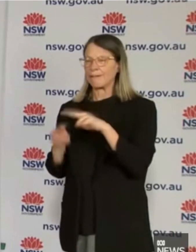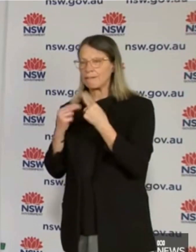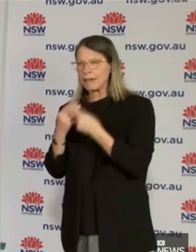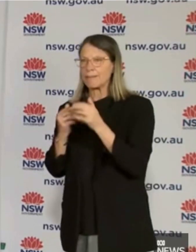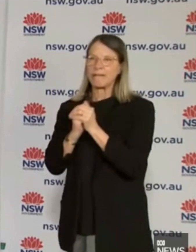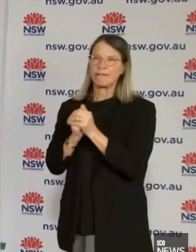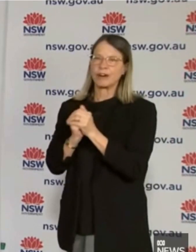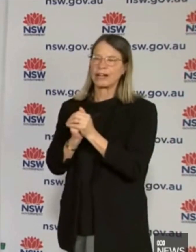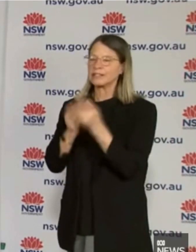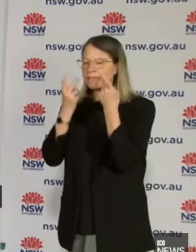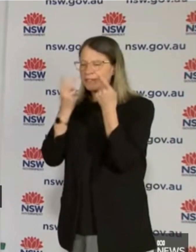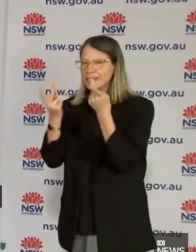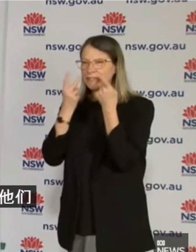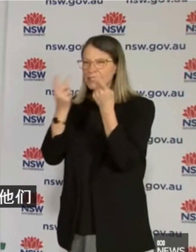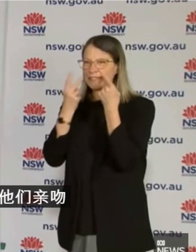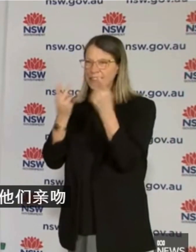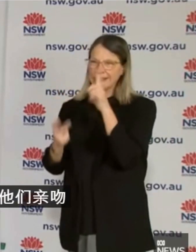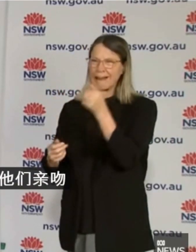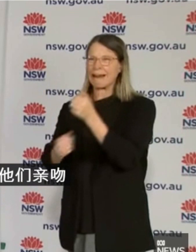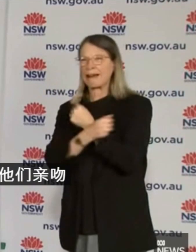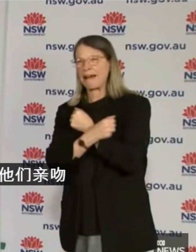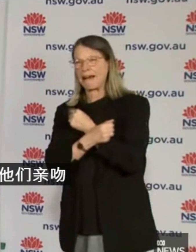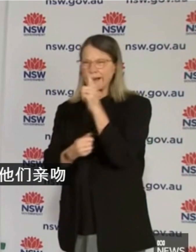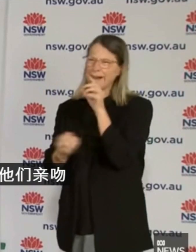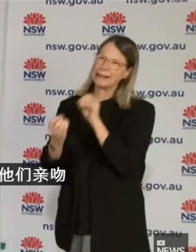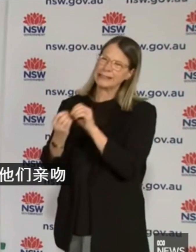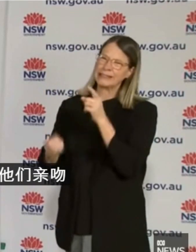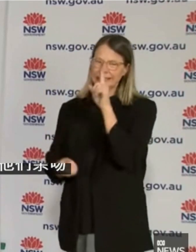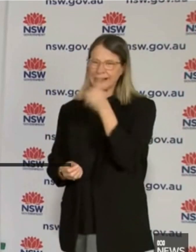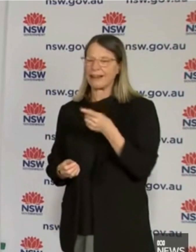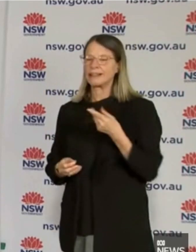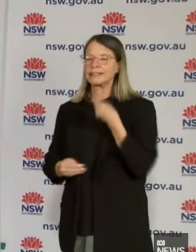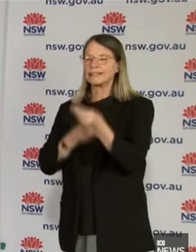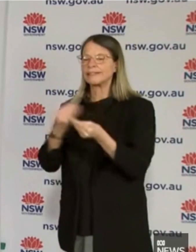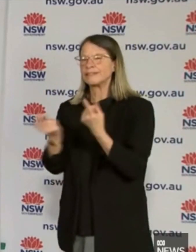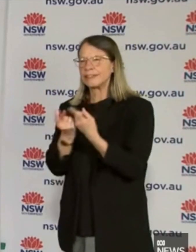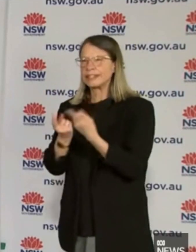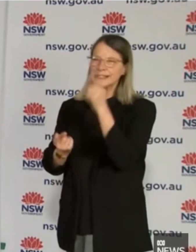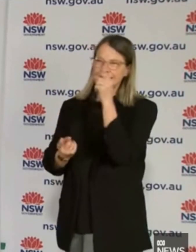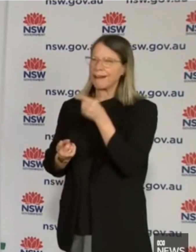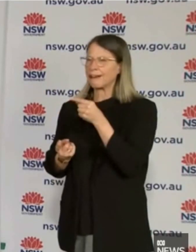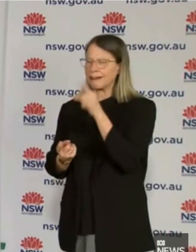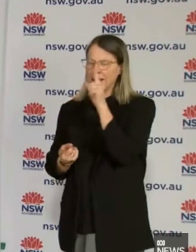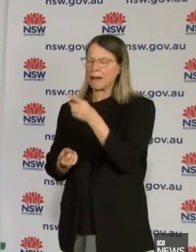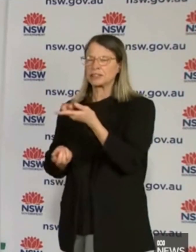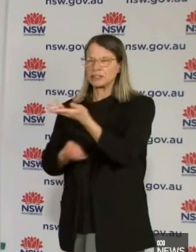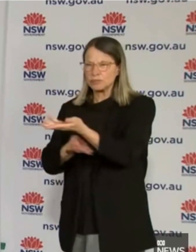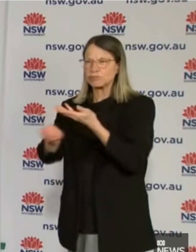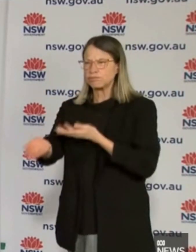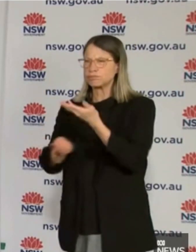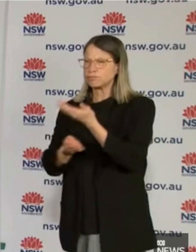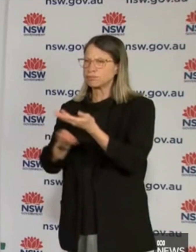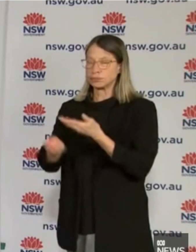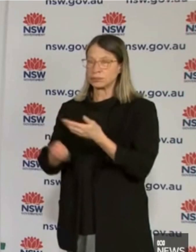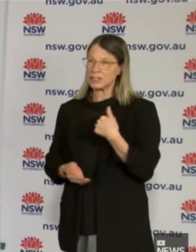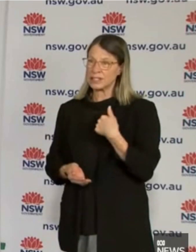close by, to be able to hug them, to kiss them, to give them all the things that humans want. And it's certainly something which is top of